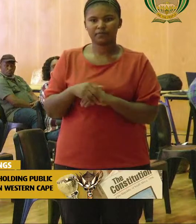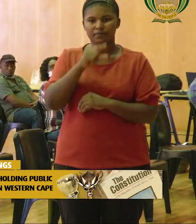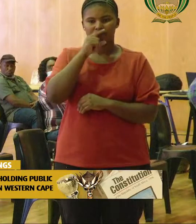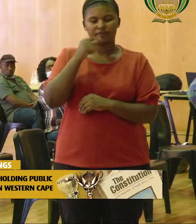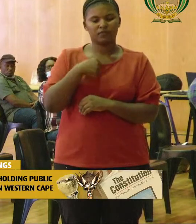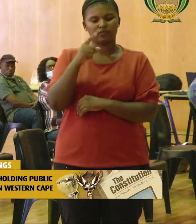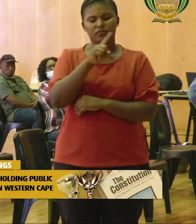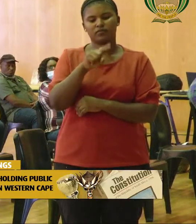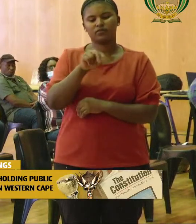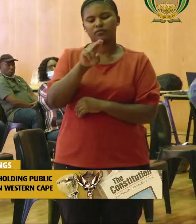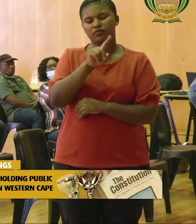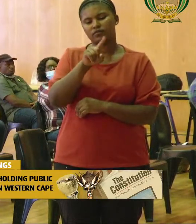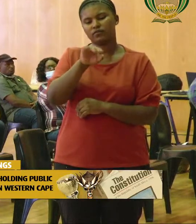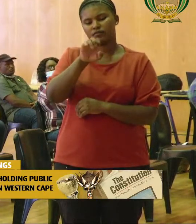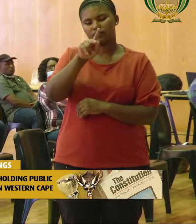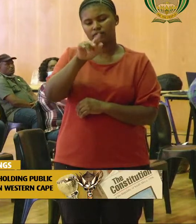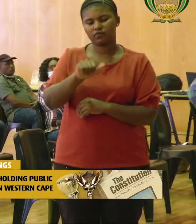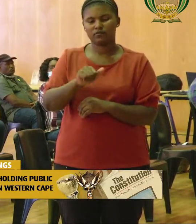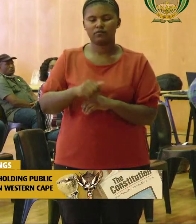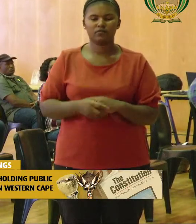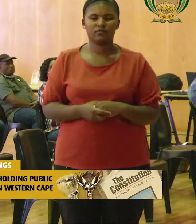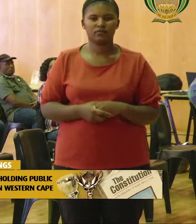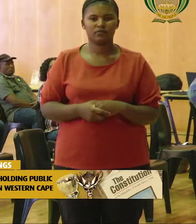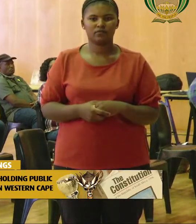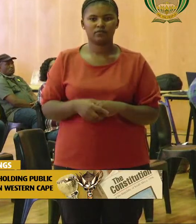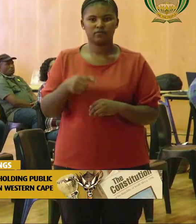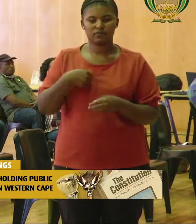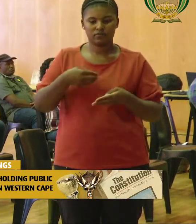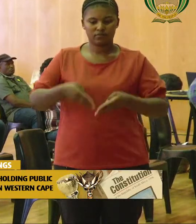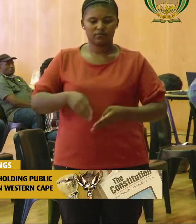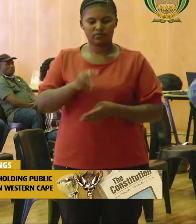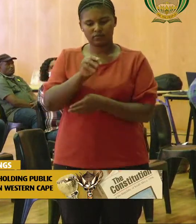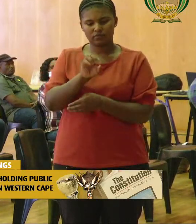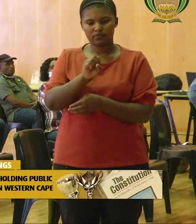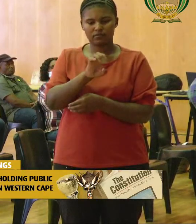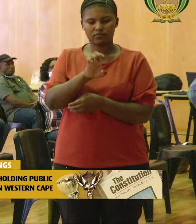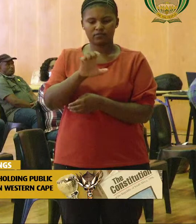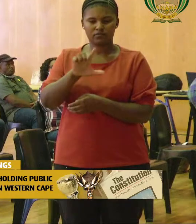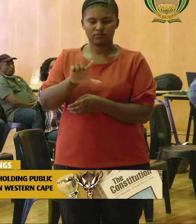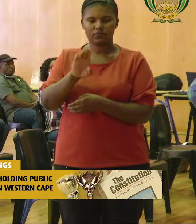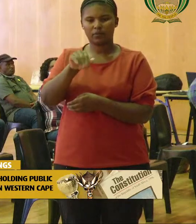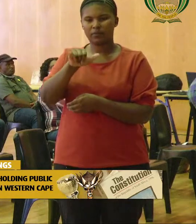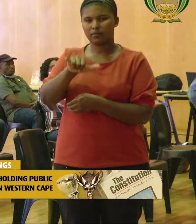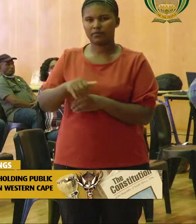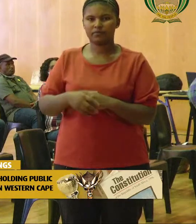Ndinguzuzeka Chiliba, umhlali walapha eMosselbay.